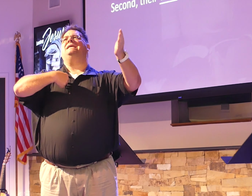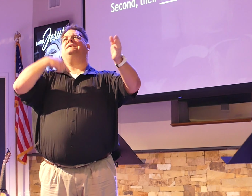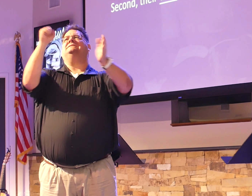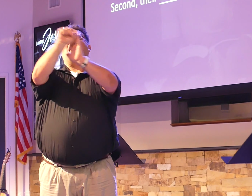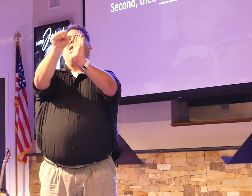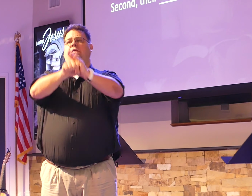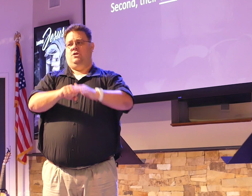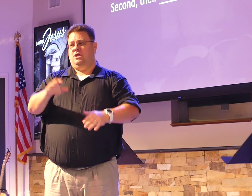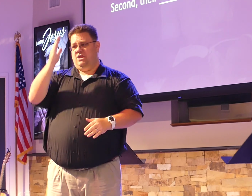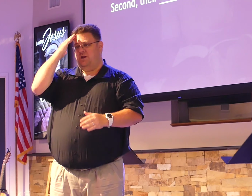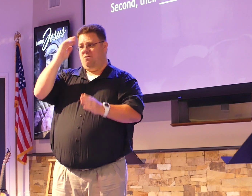do you know what that means? He goes, no.